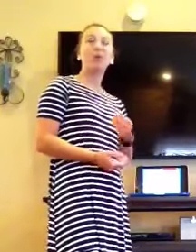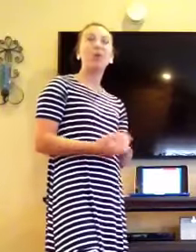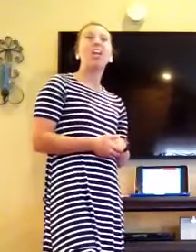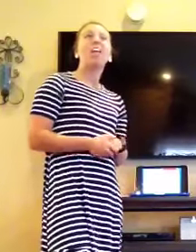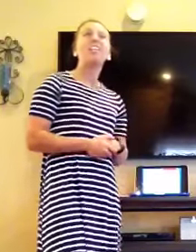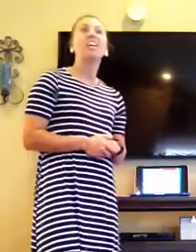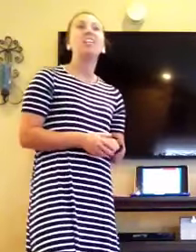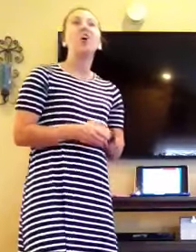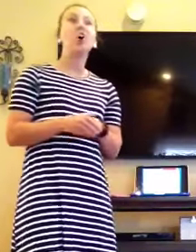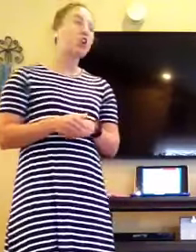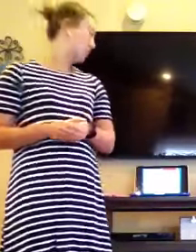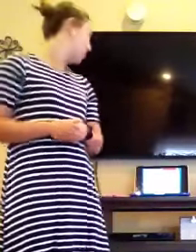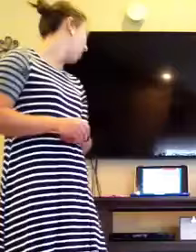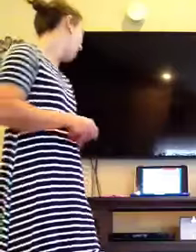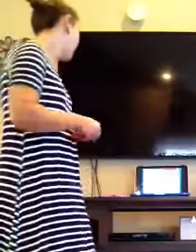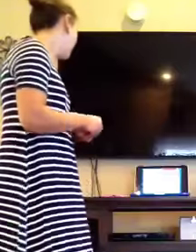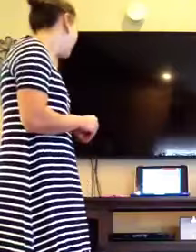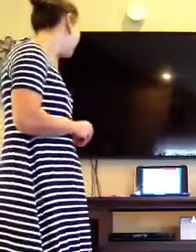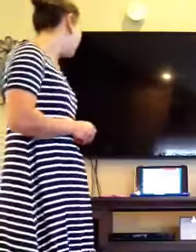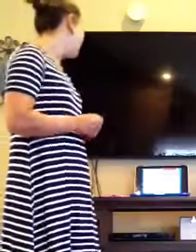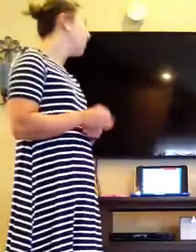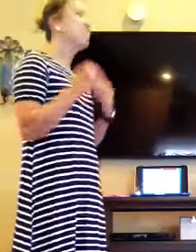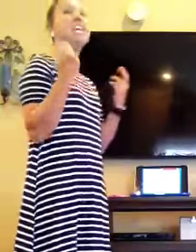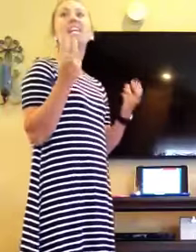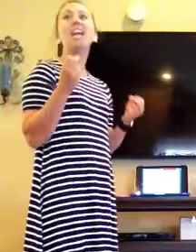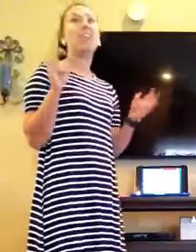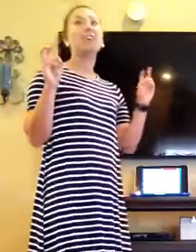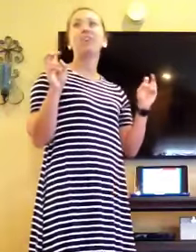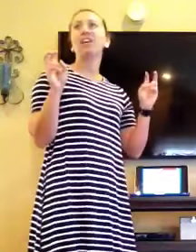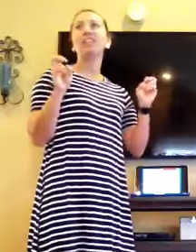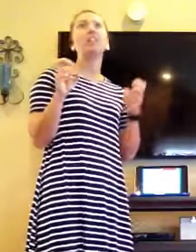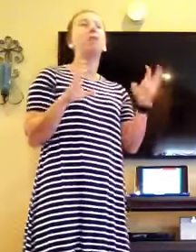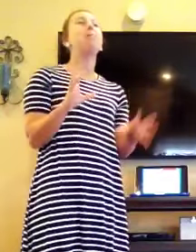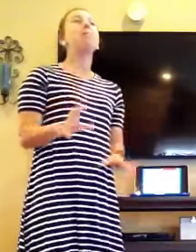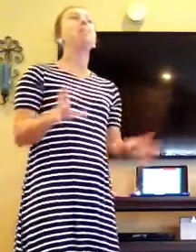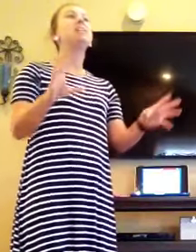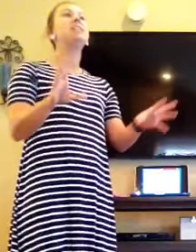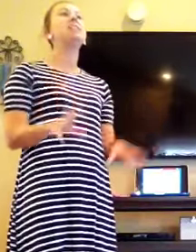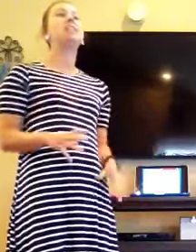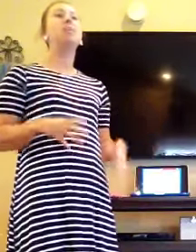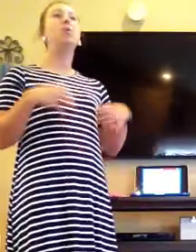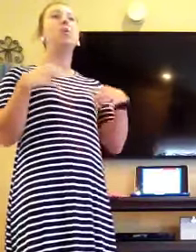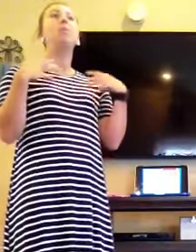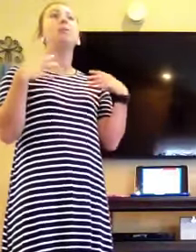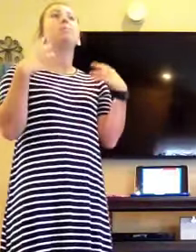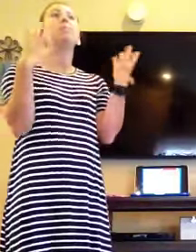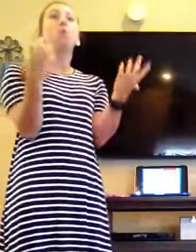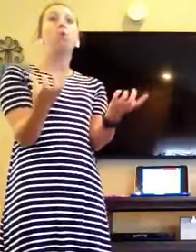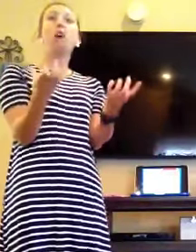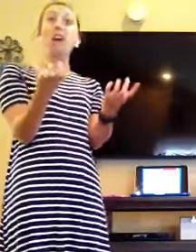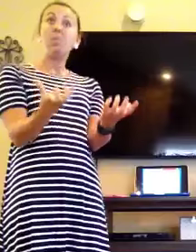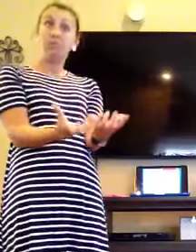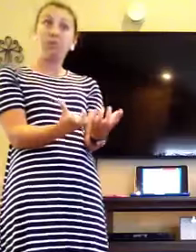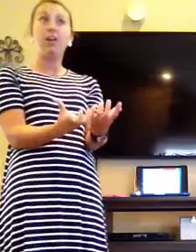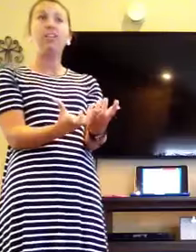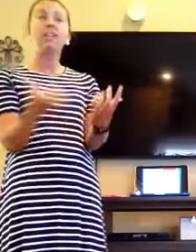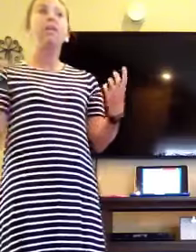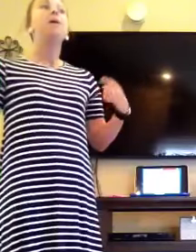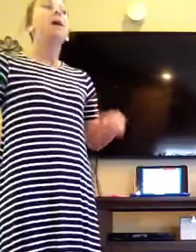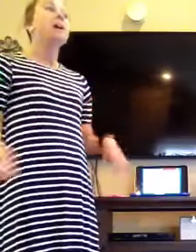smarter, not harder. It's not just another thing to do. It might be a little bit more right up front,